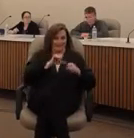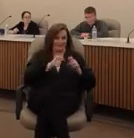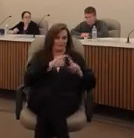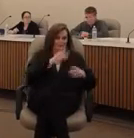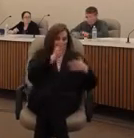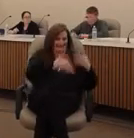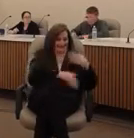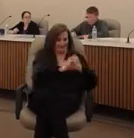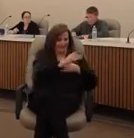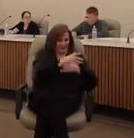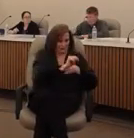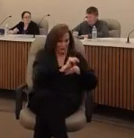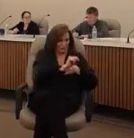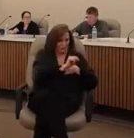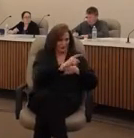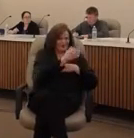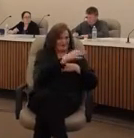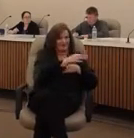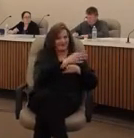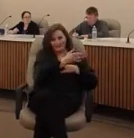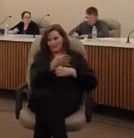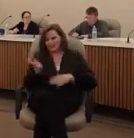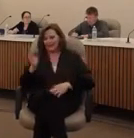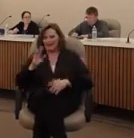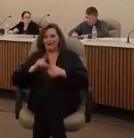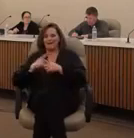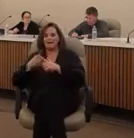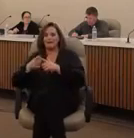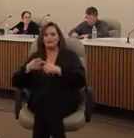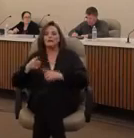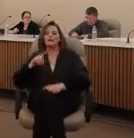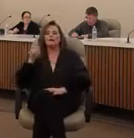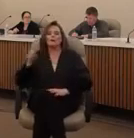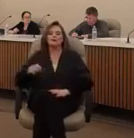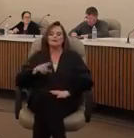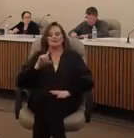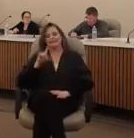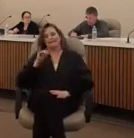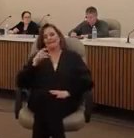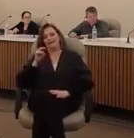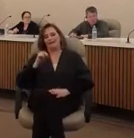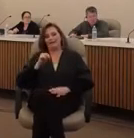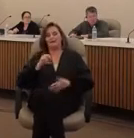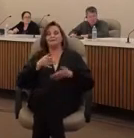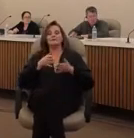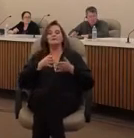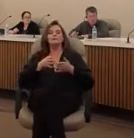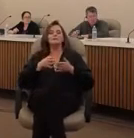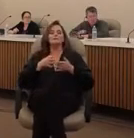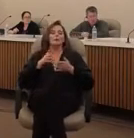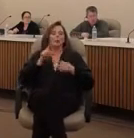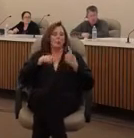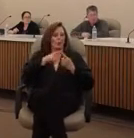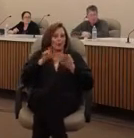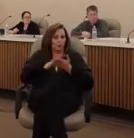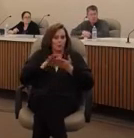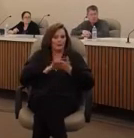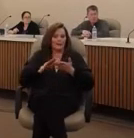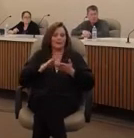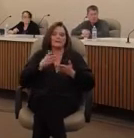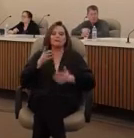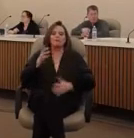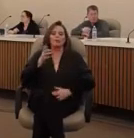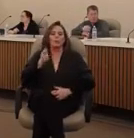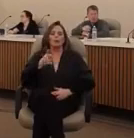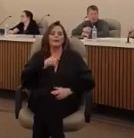October 2019. But then getting to questions, Lillian has asked, during the site cleanup, what are the safeguards to the